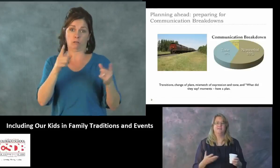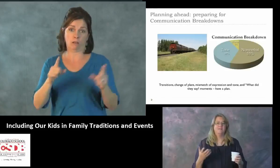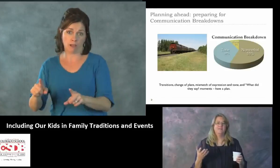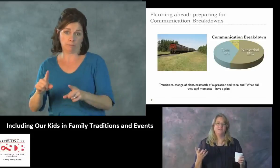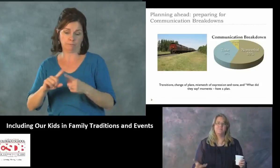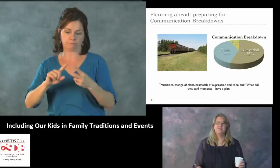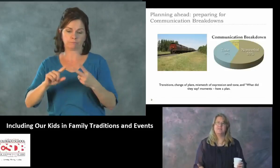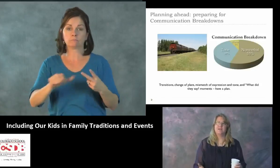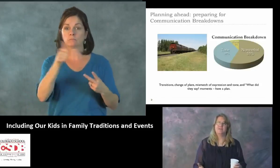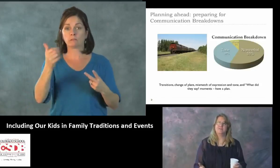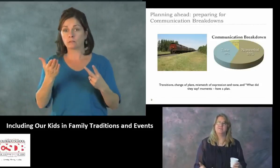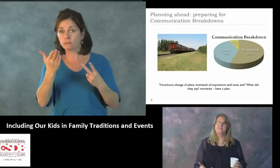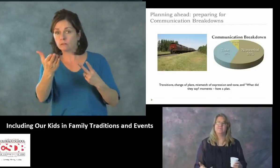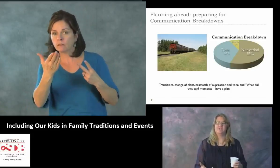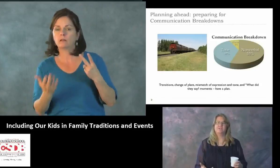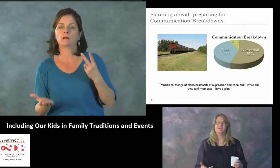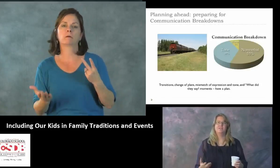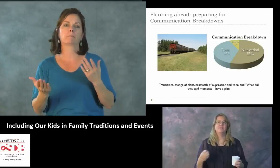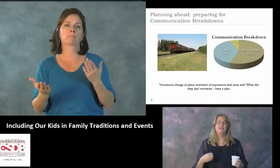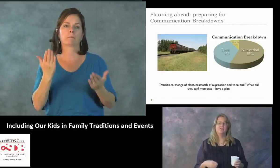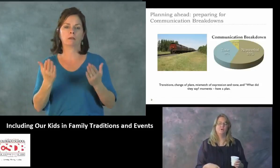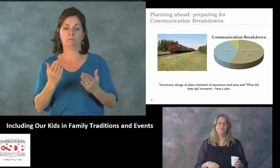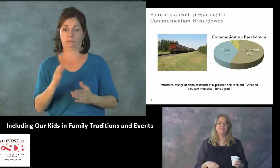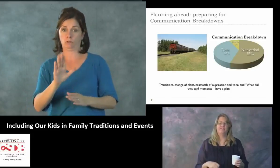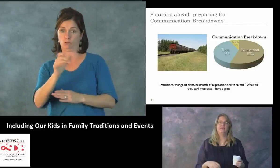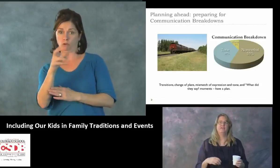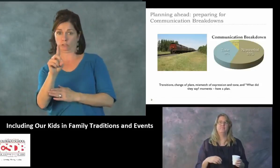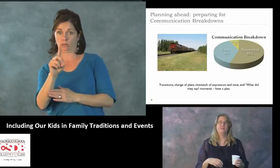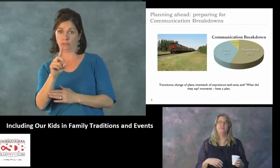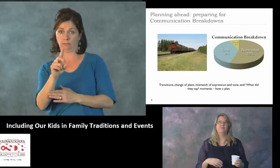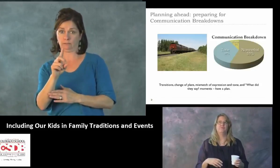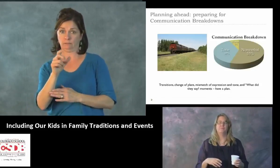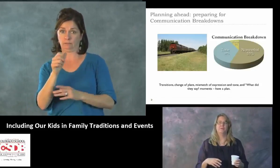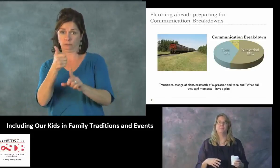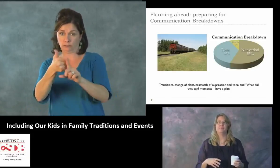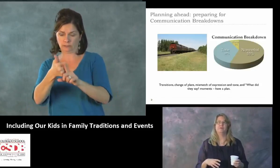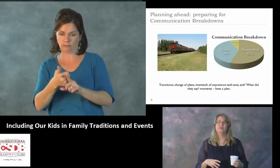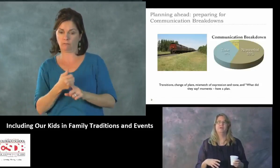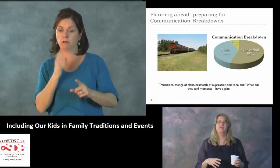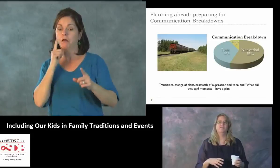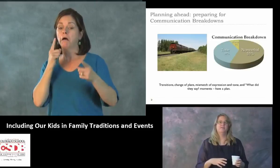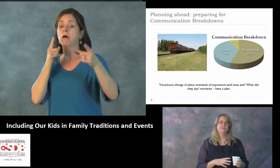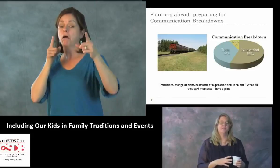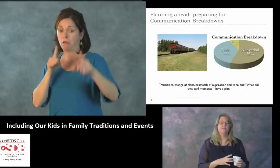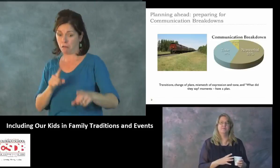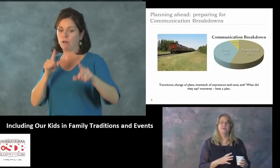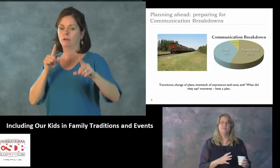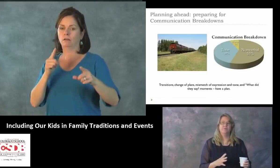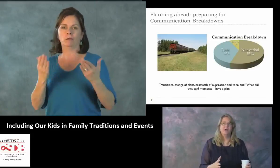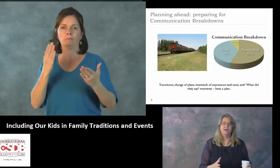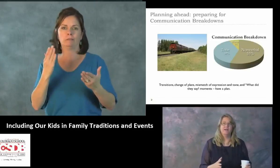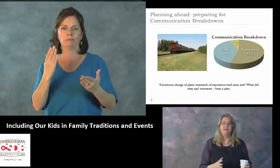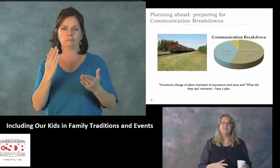that they're missing out on this information. Take note of it, and maybe you can remember to give